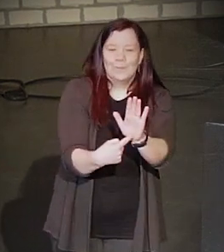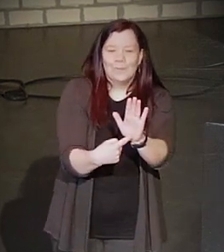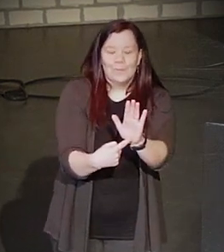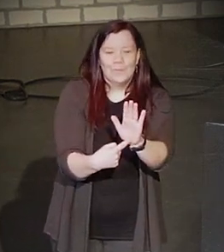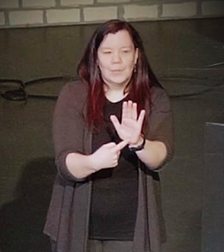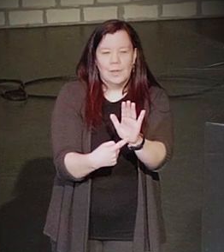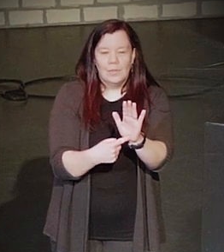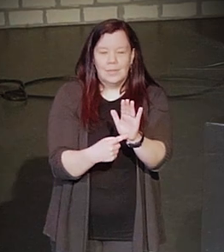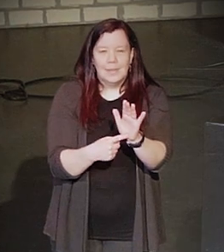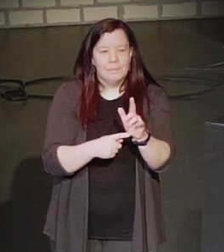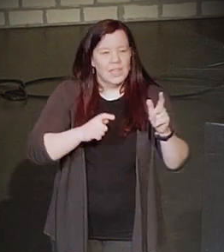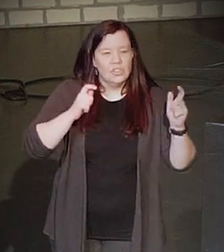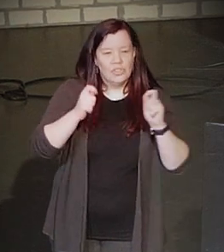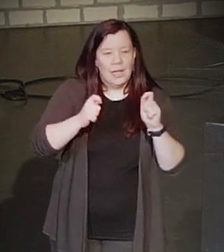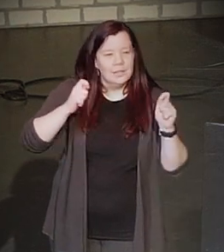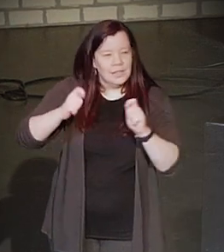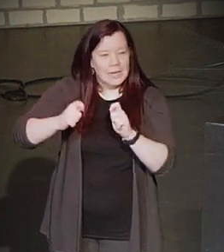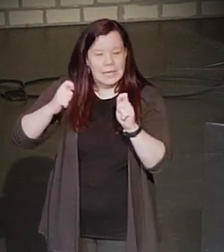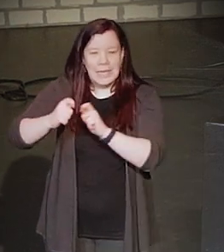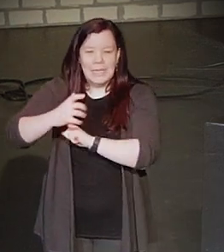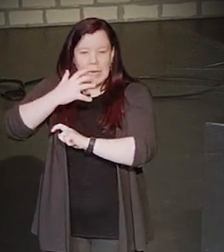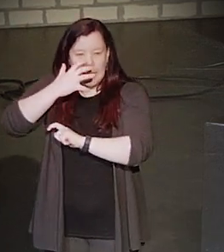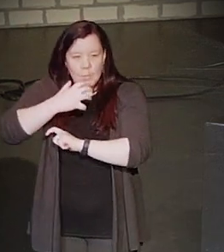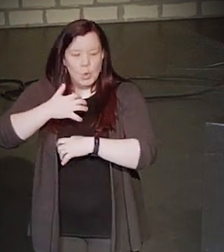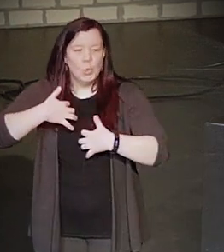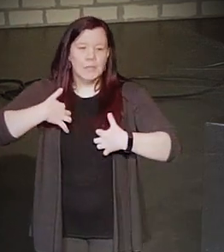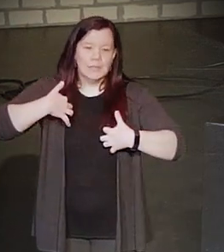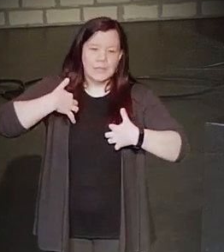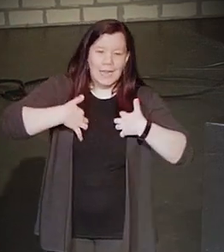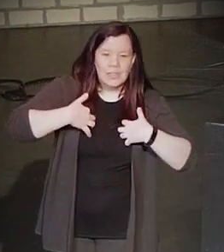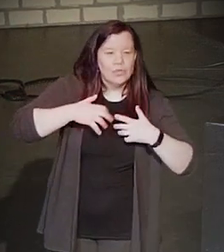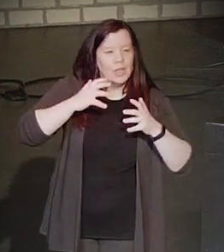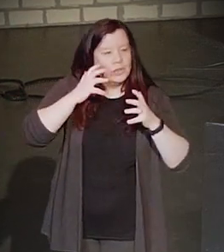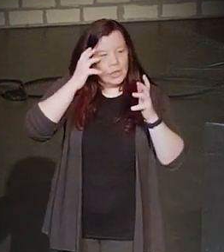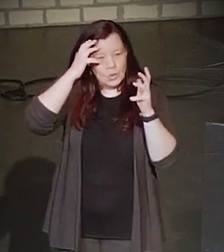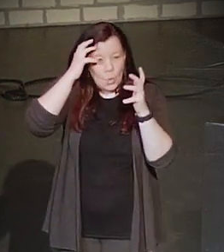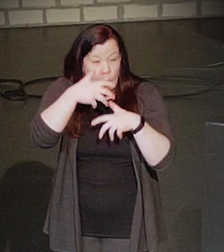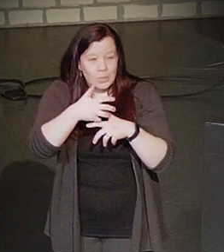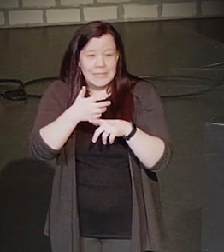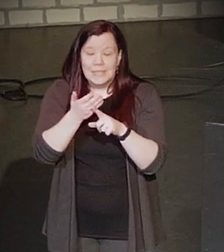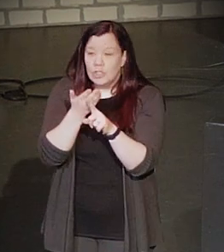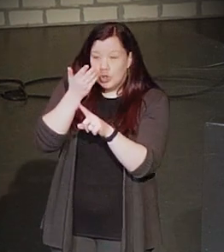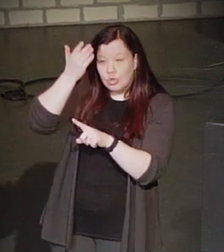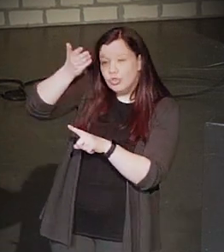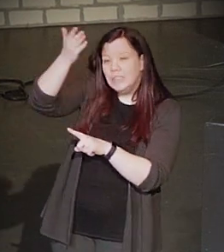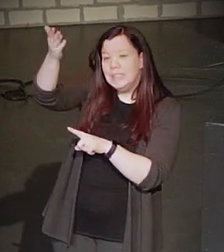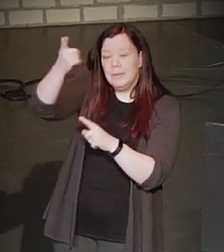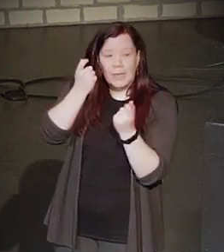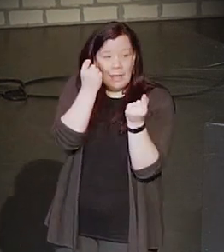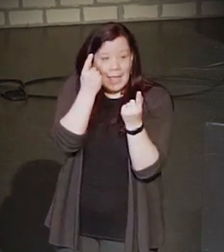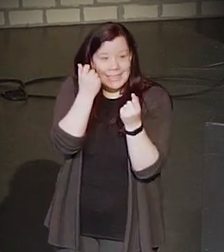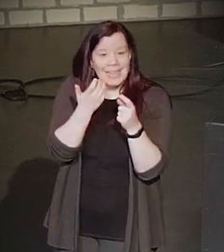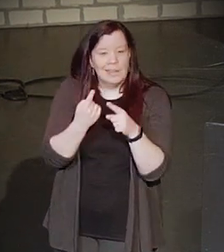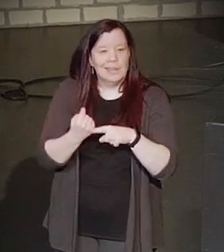the constant changing moods, interests, worries, aspirations, and